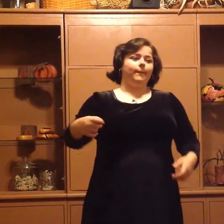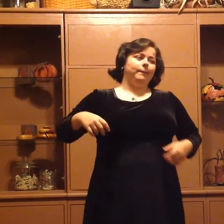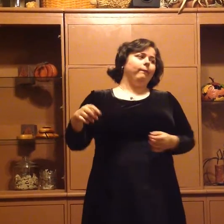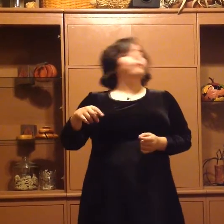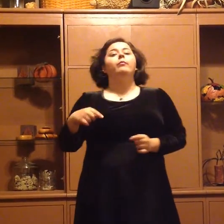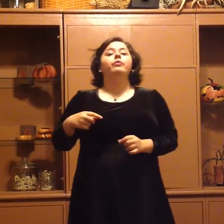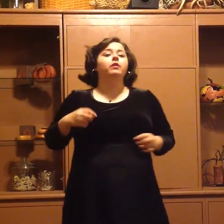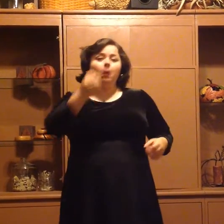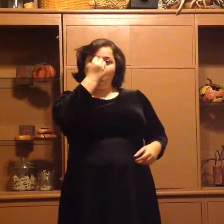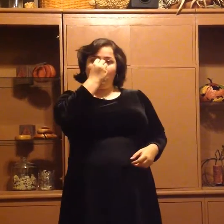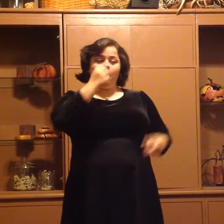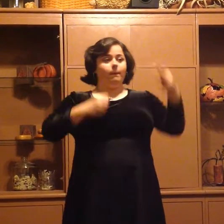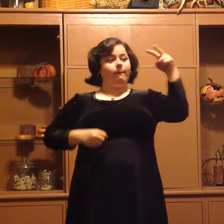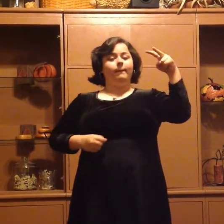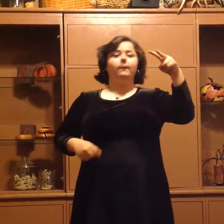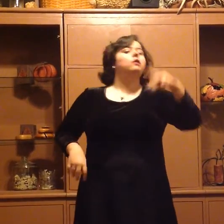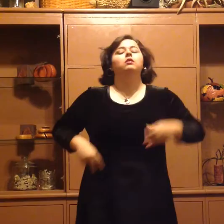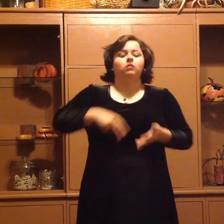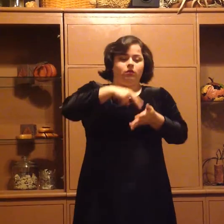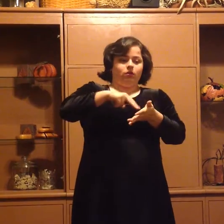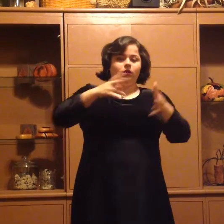The clown bear didn't know the dancing bear.